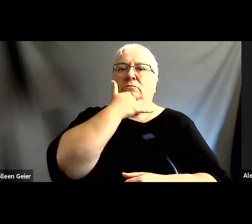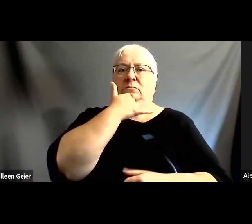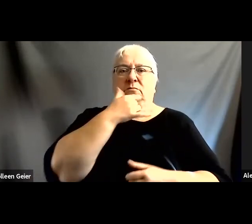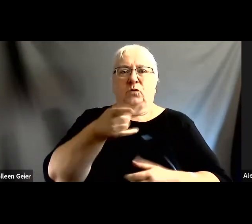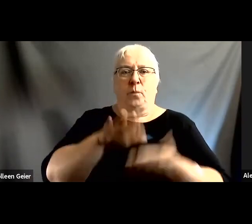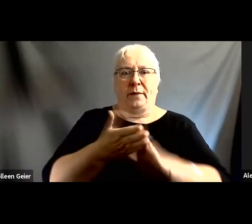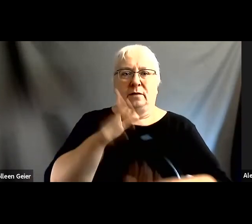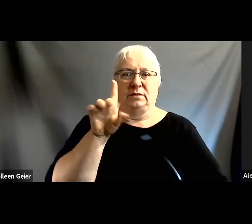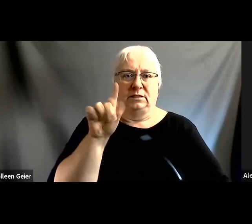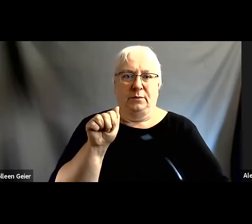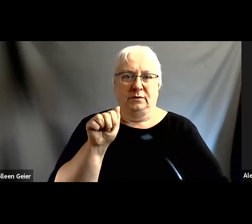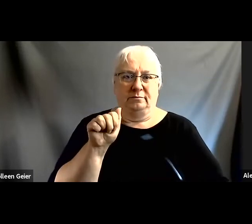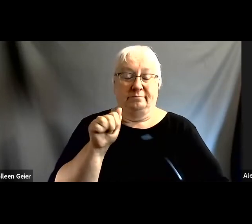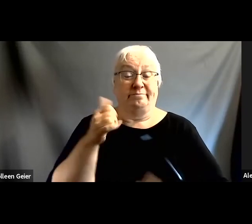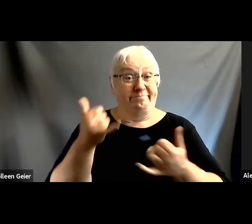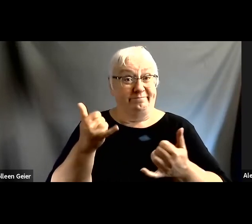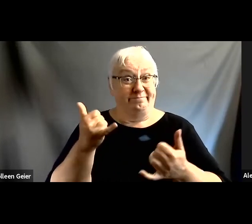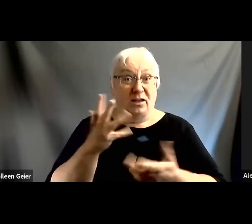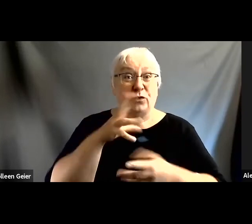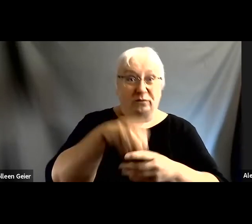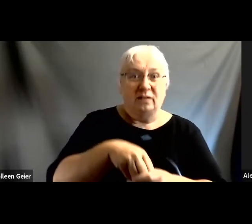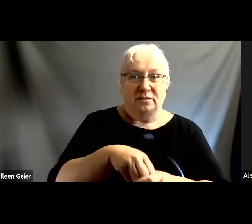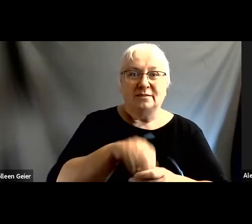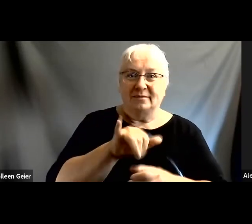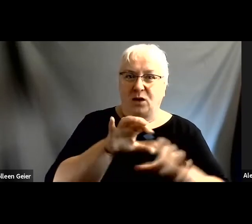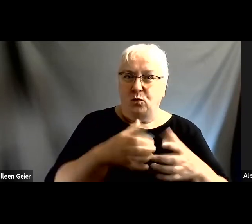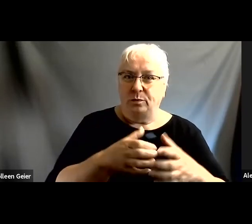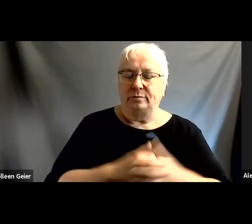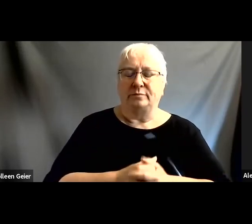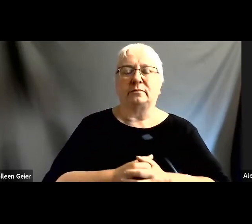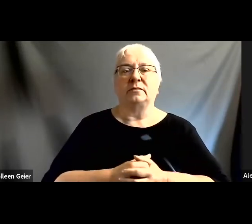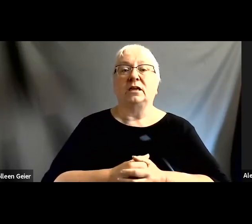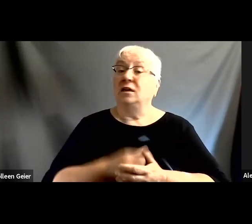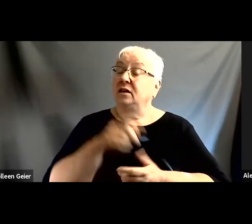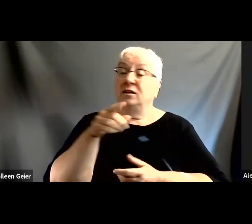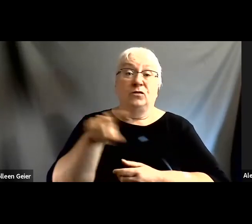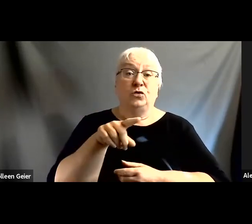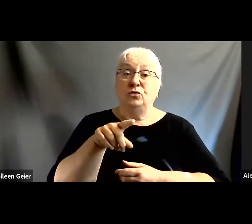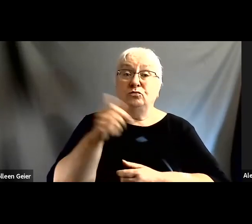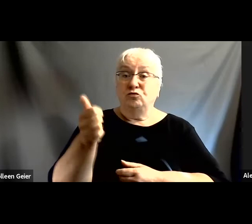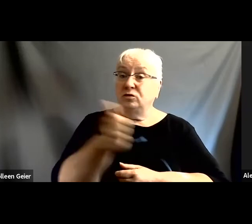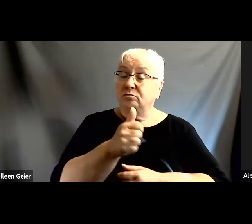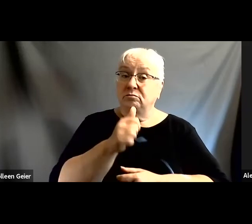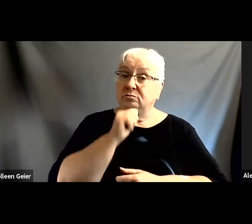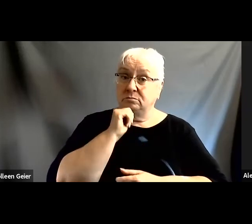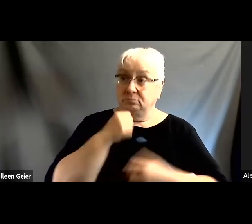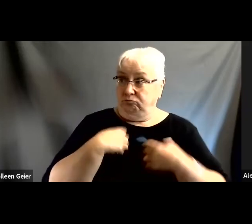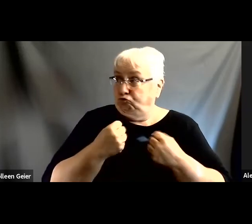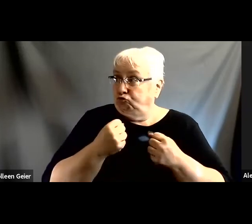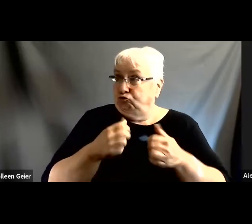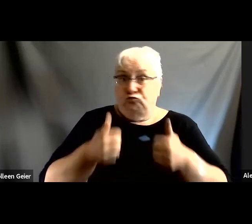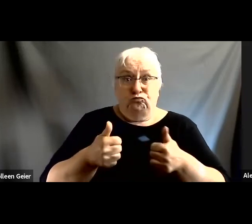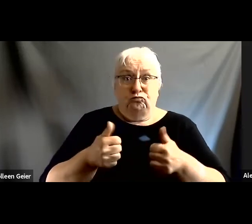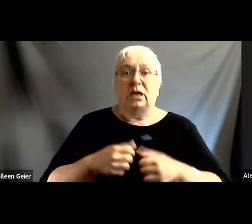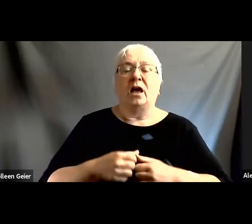of course, even if you are non-disabled, surely you have a friend or a loved one, maybe a family member, someone